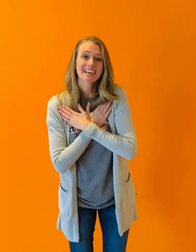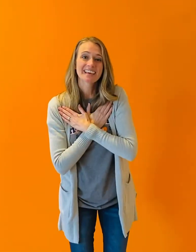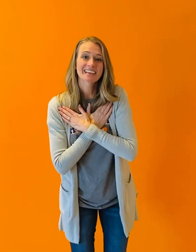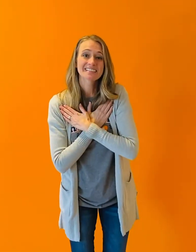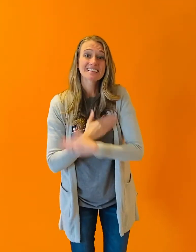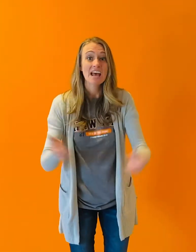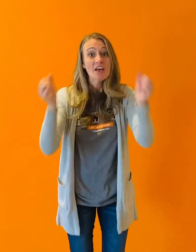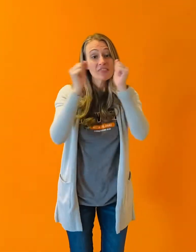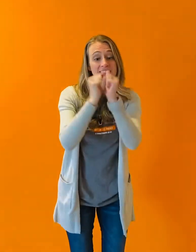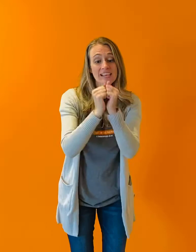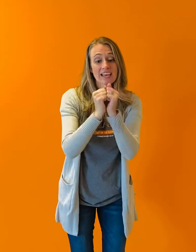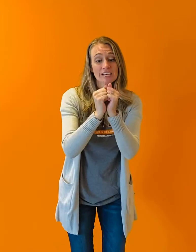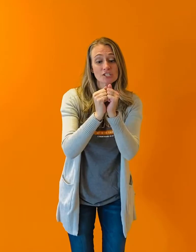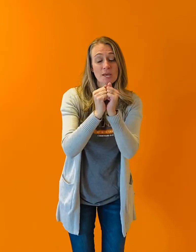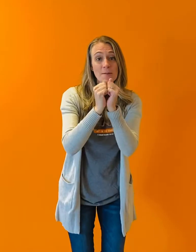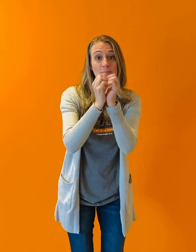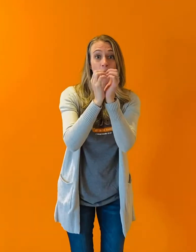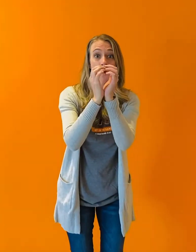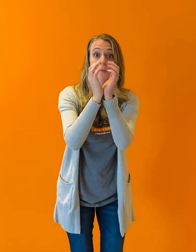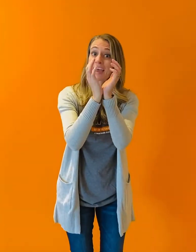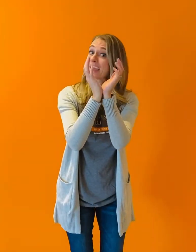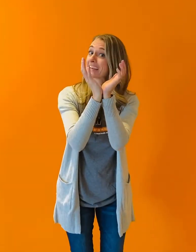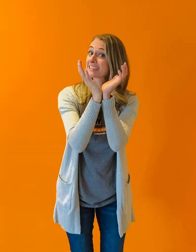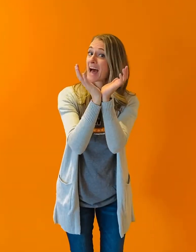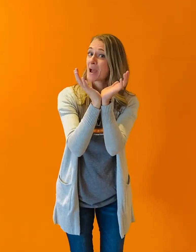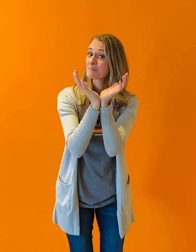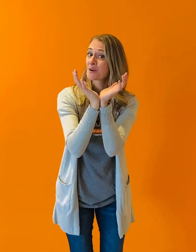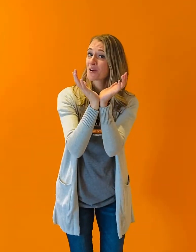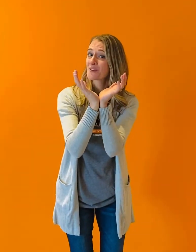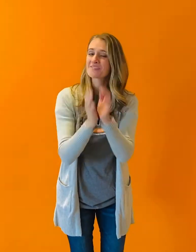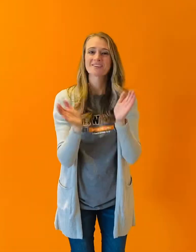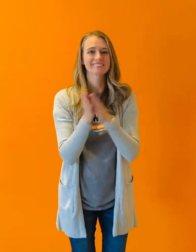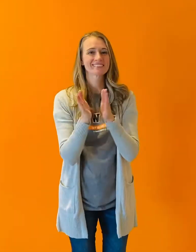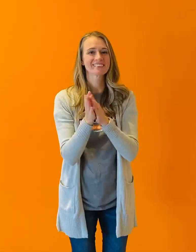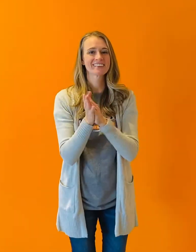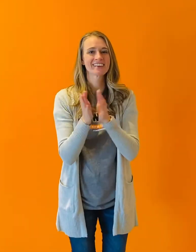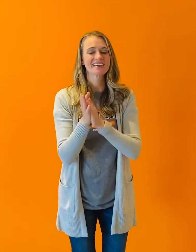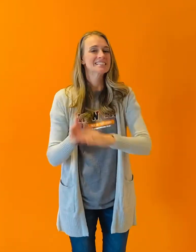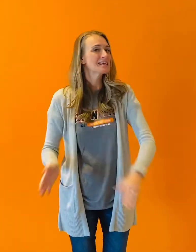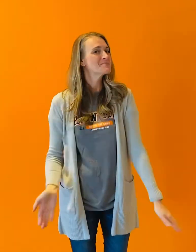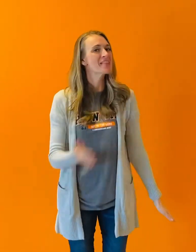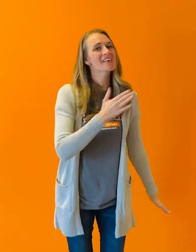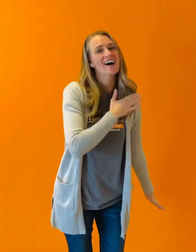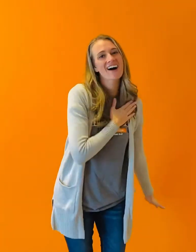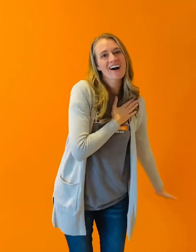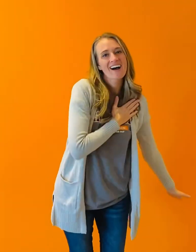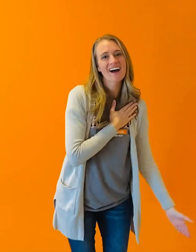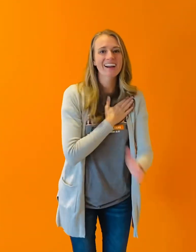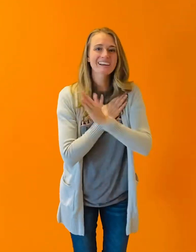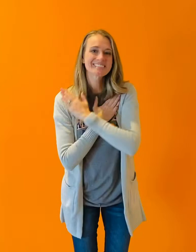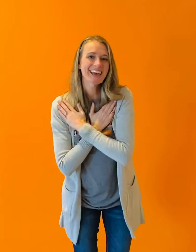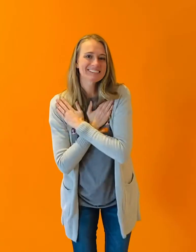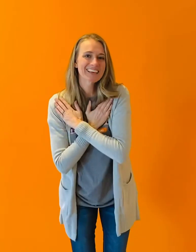Sage and blue, black perfume Deep in the heart of Texas